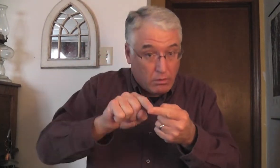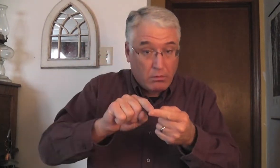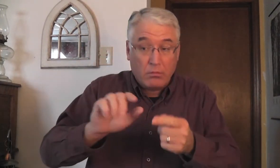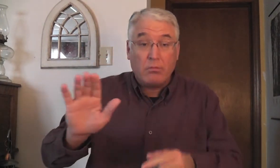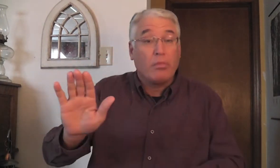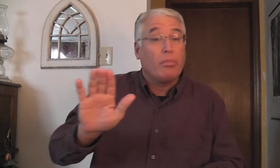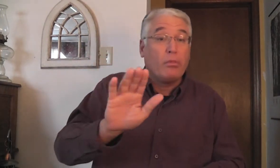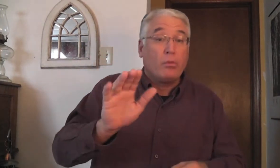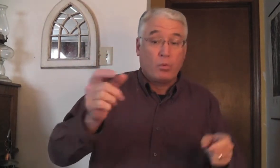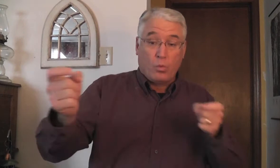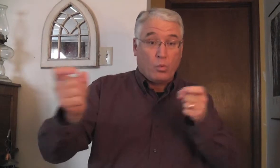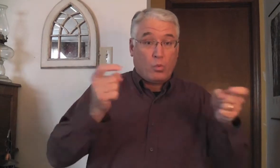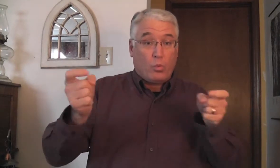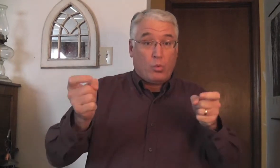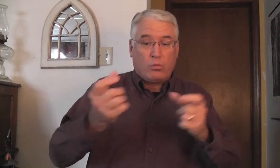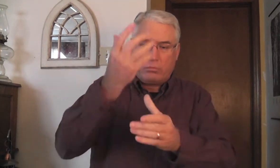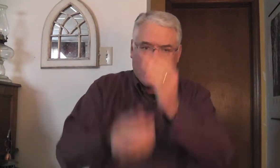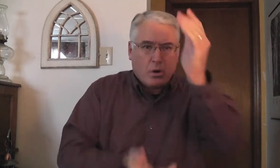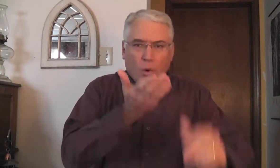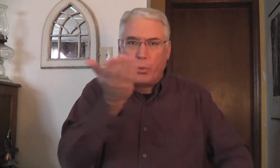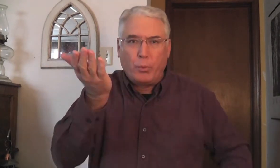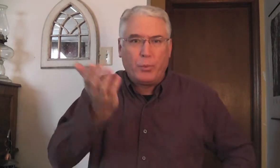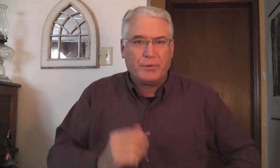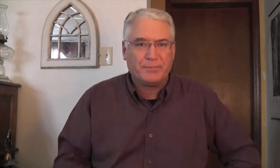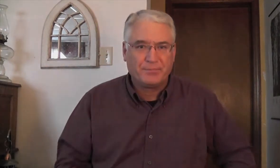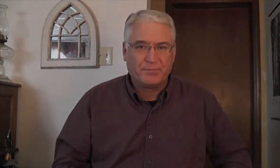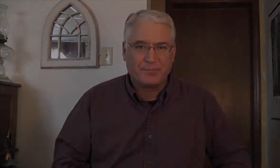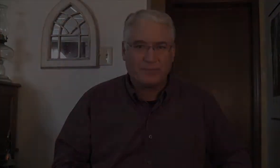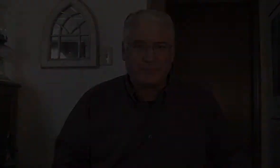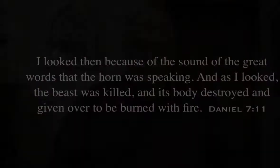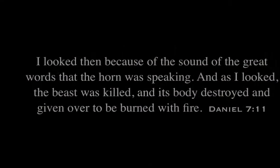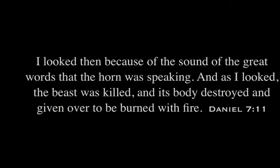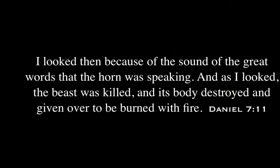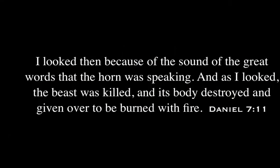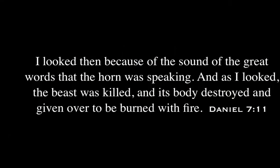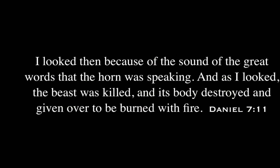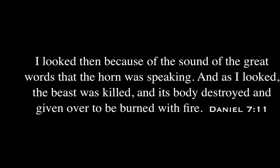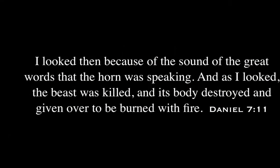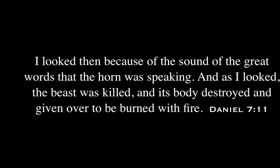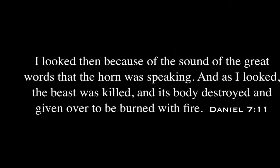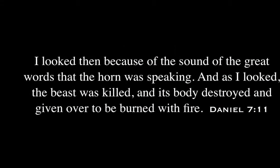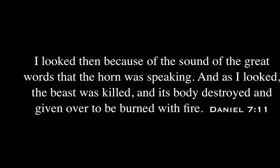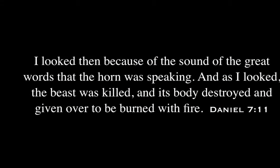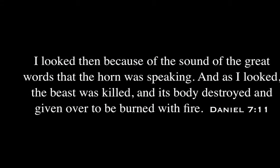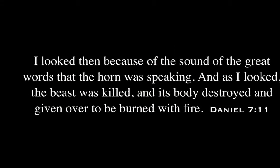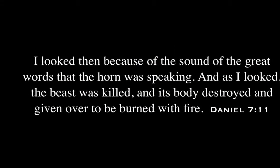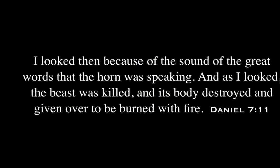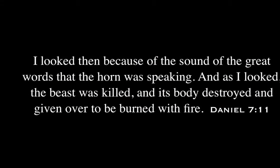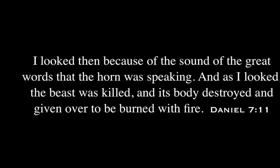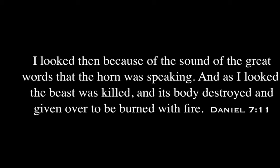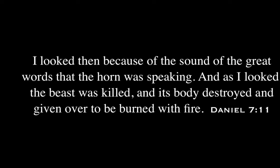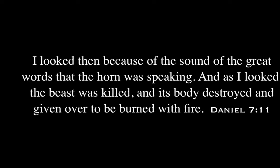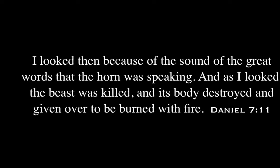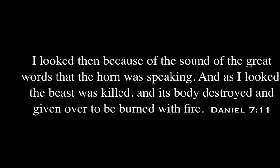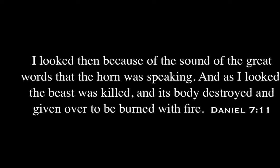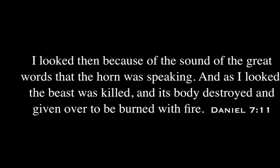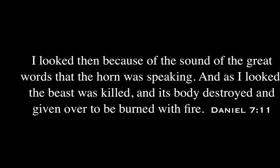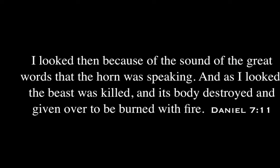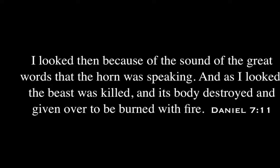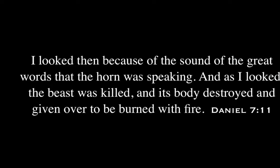would continue until their control was gone forever. I looked then because of the sound of the great words that the horn was speaking,